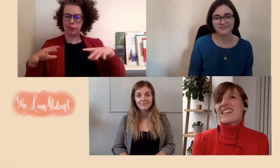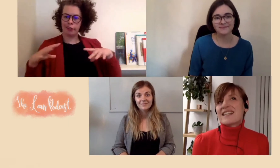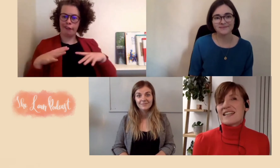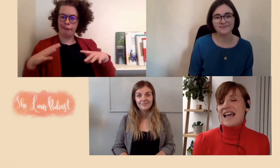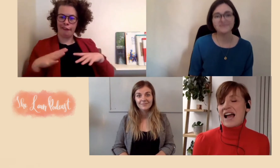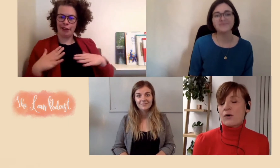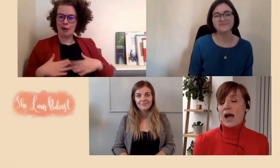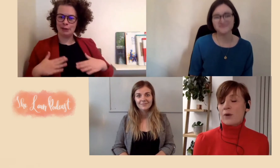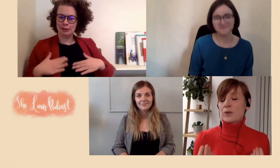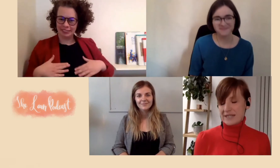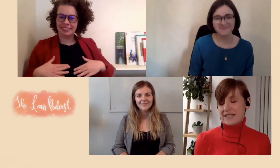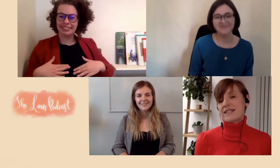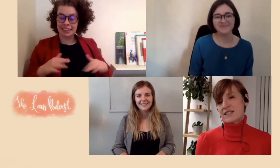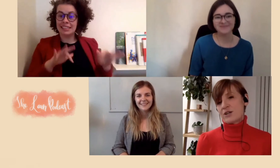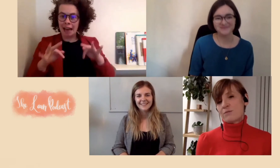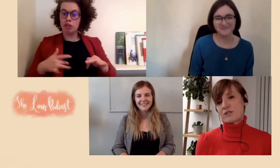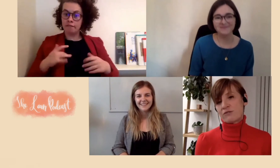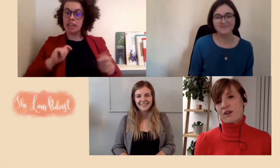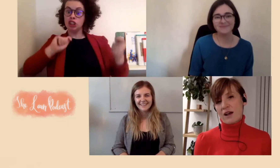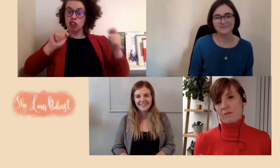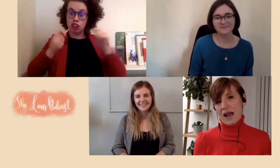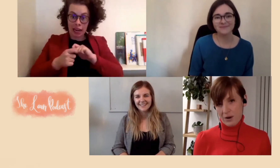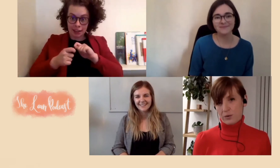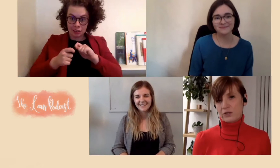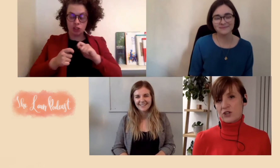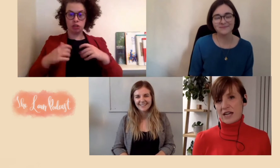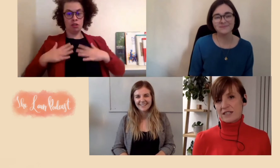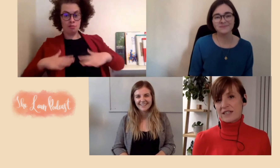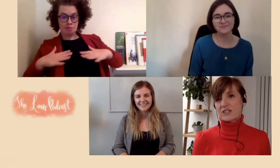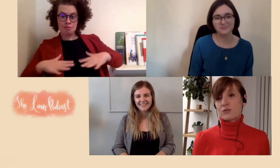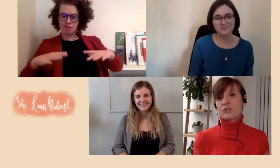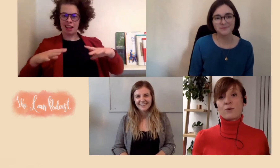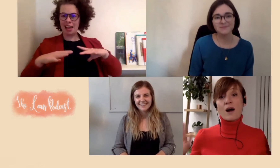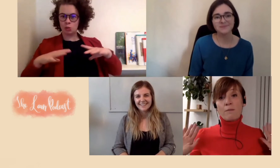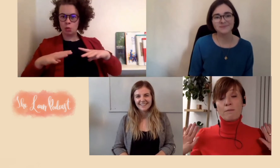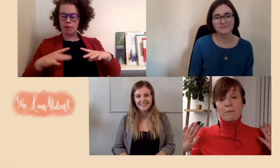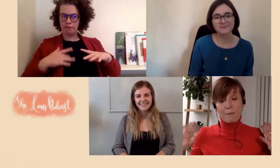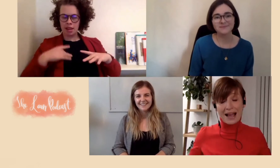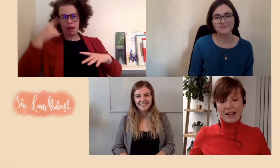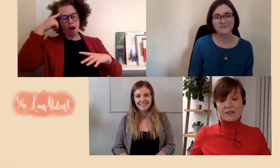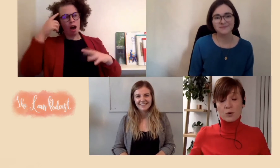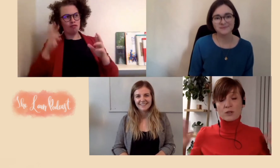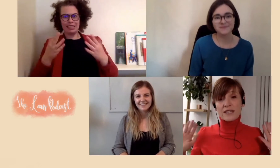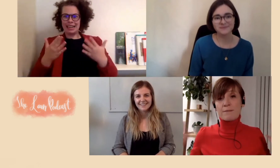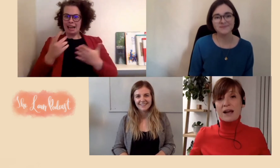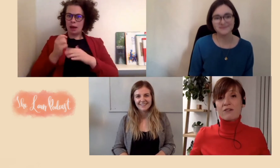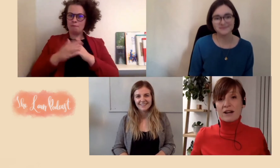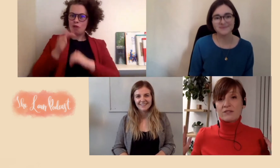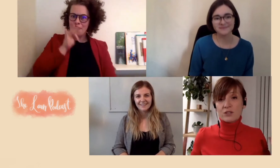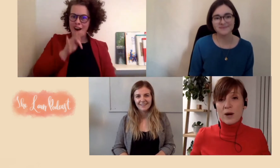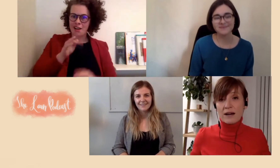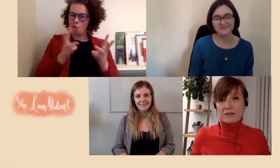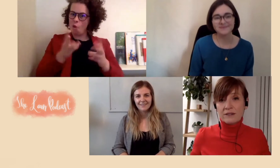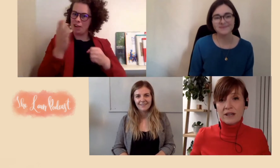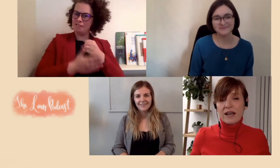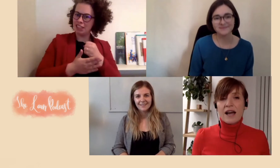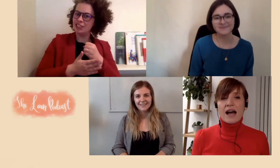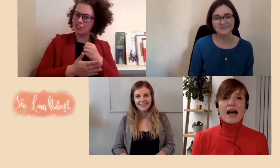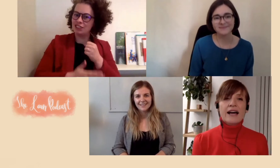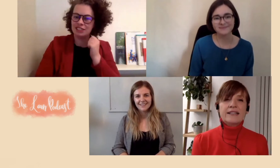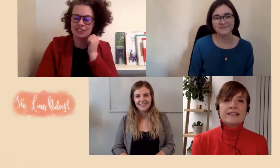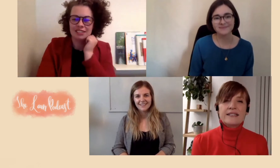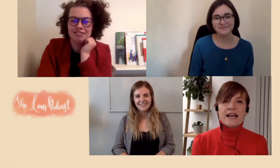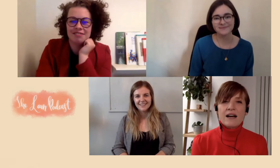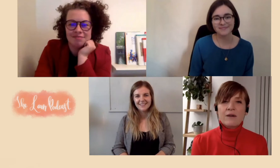at the end of the day I'd take it off and I'd be like, oh, fun time. It does really help a lot with the mindset. Absolutely. And I suppose